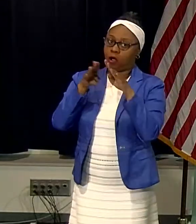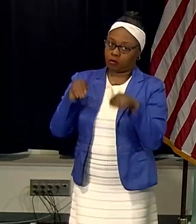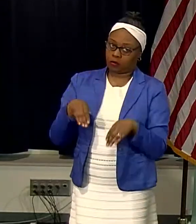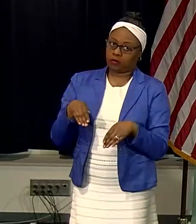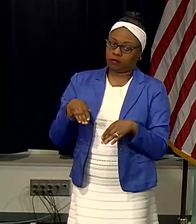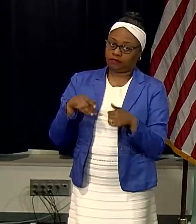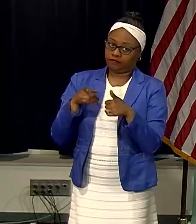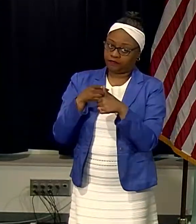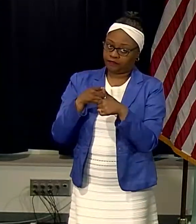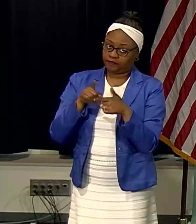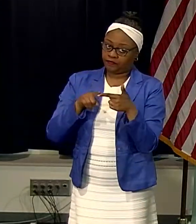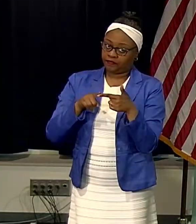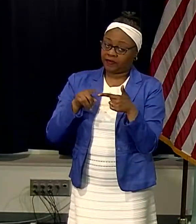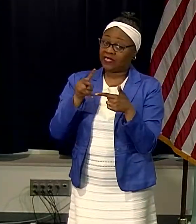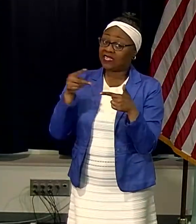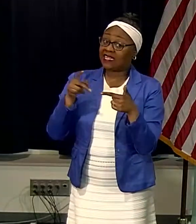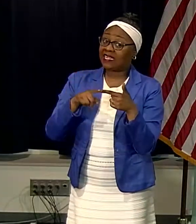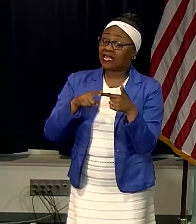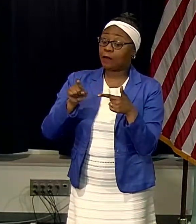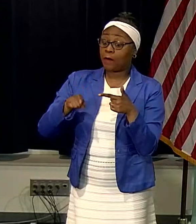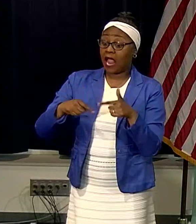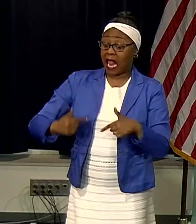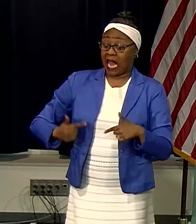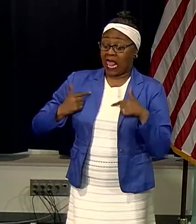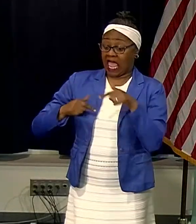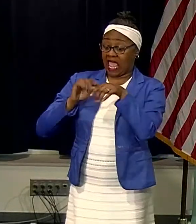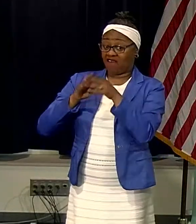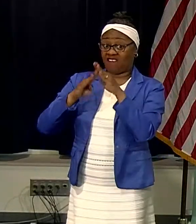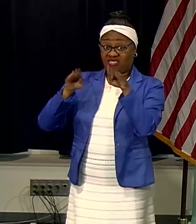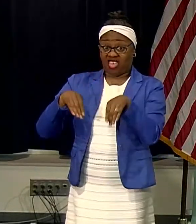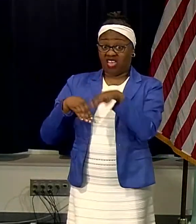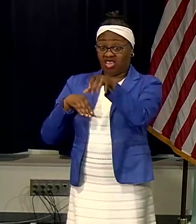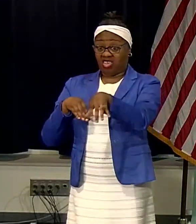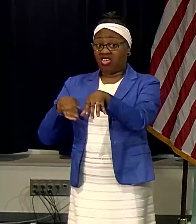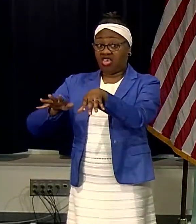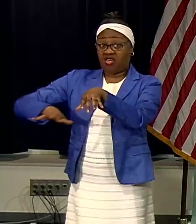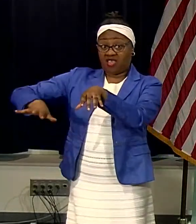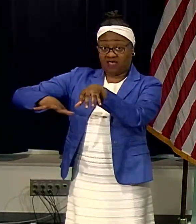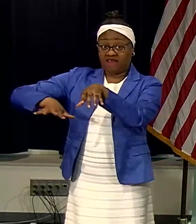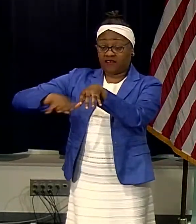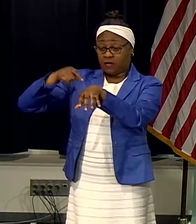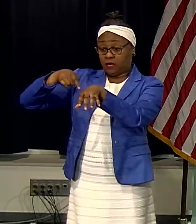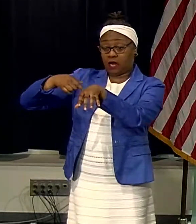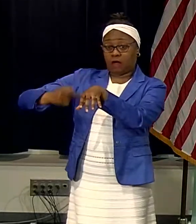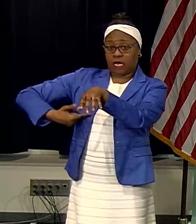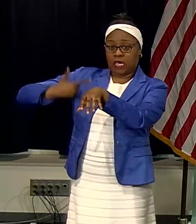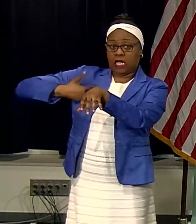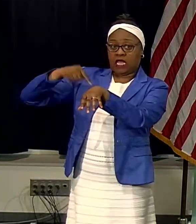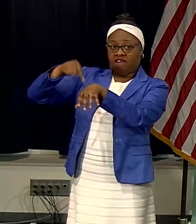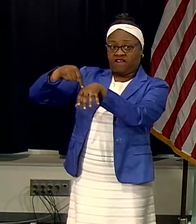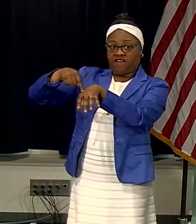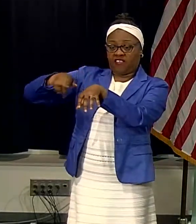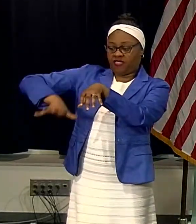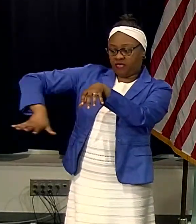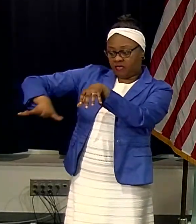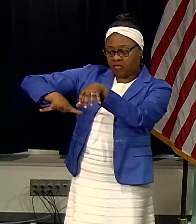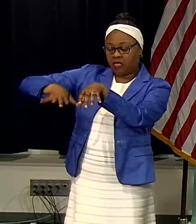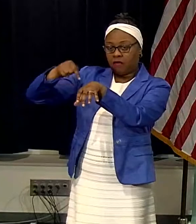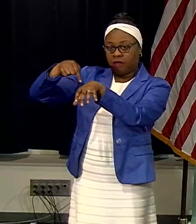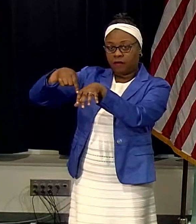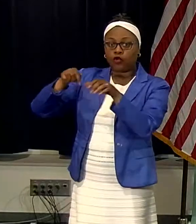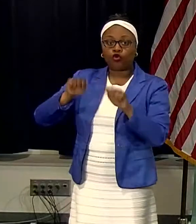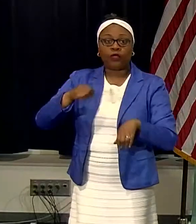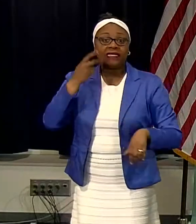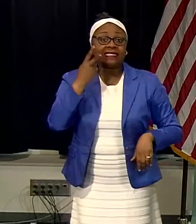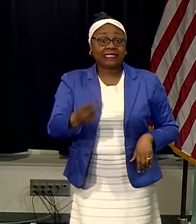you do have to be physically living next to the lot itself, where that lot is touching your property lines. As you can